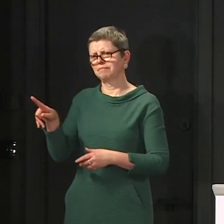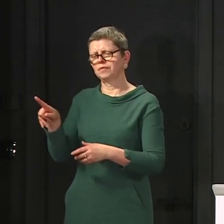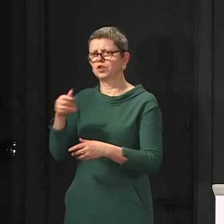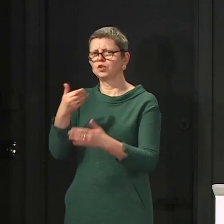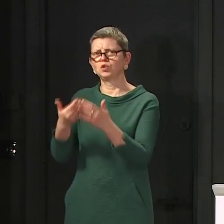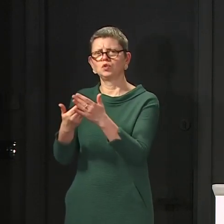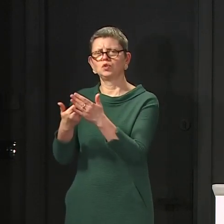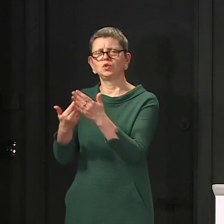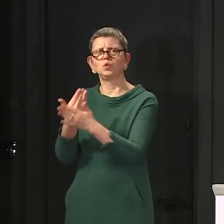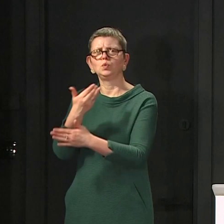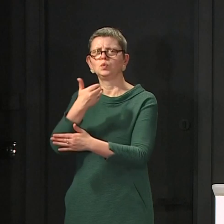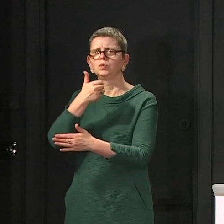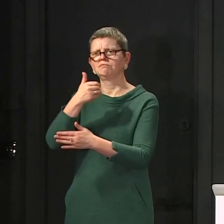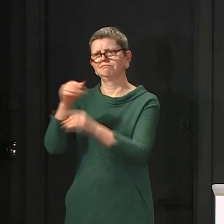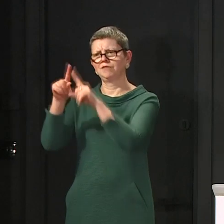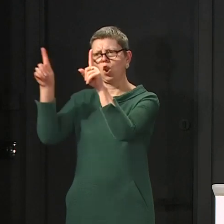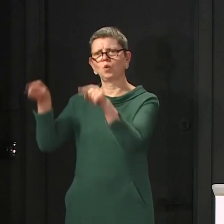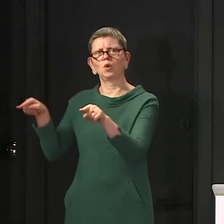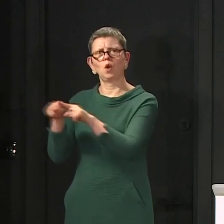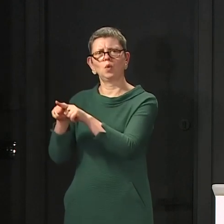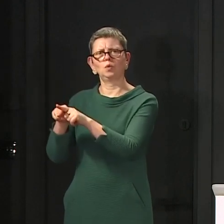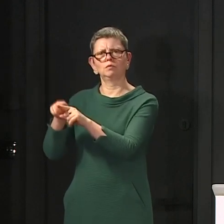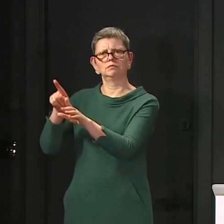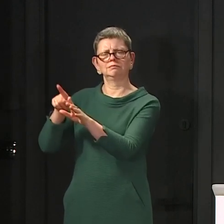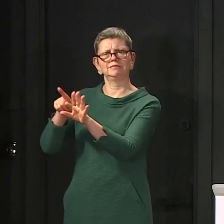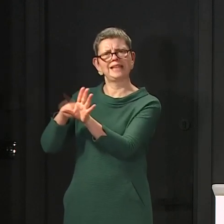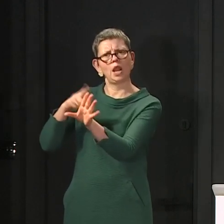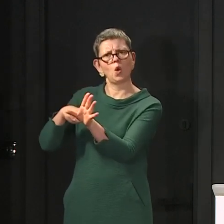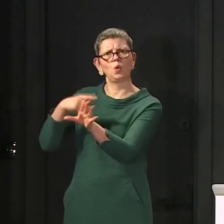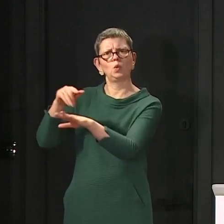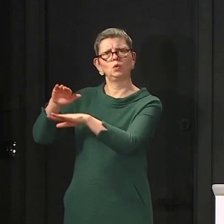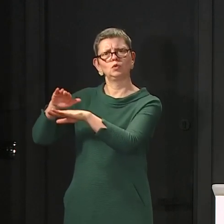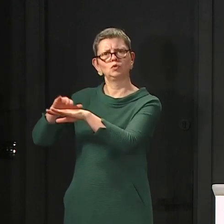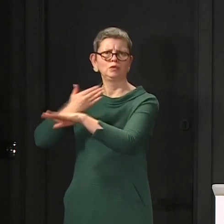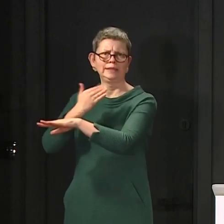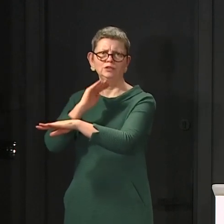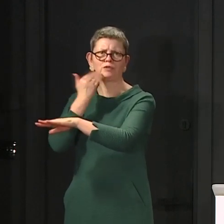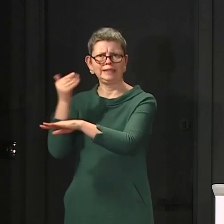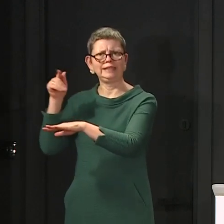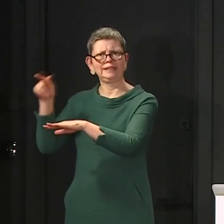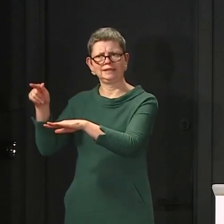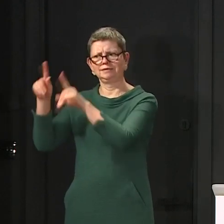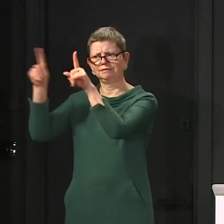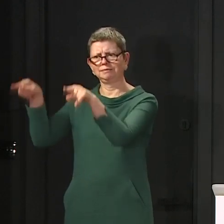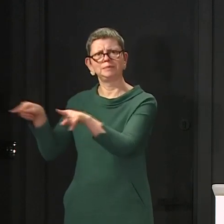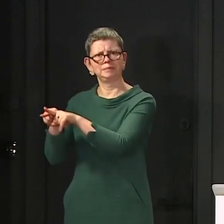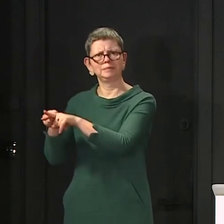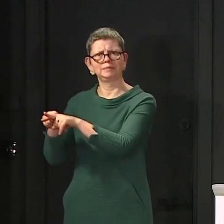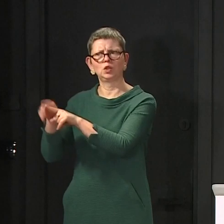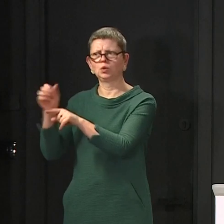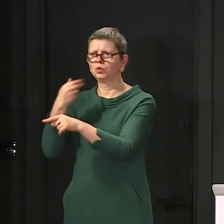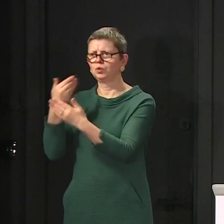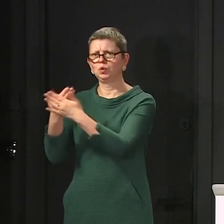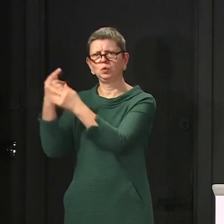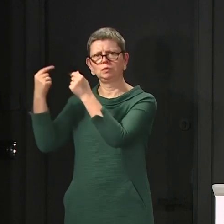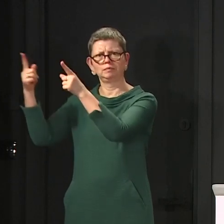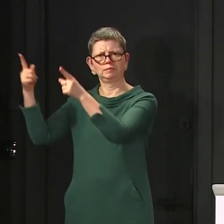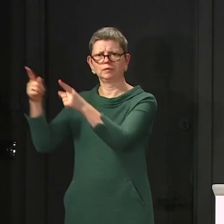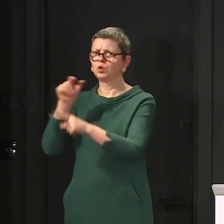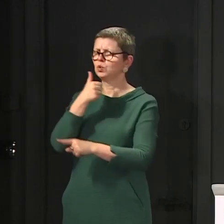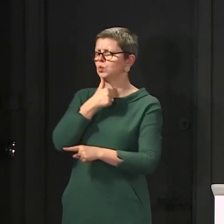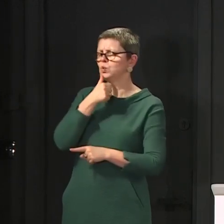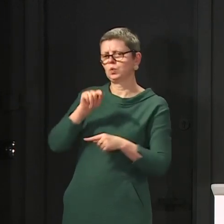in Scotland. However, it will be visible in Scotland. It'll be on the UK broadcasters, TV, it'll be in UK newspapers and so